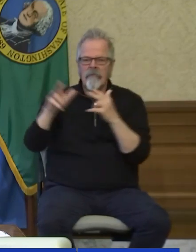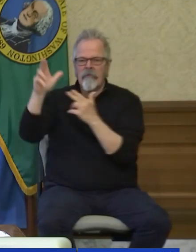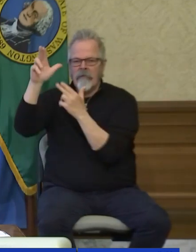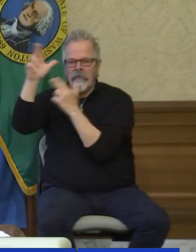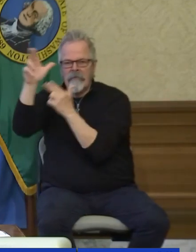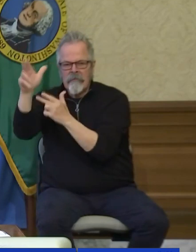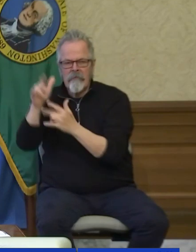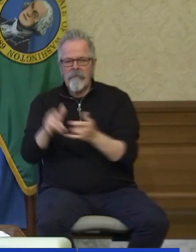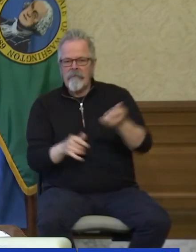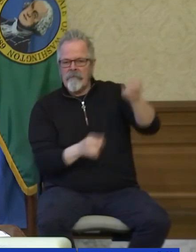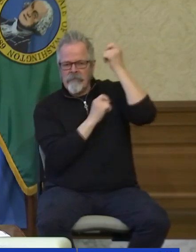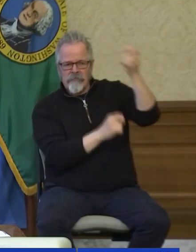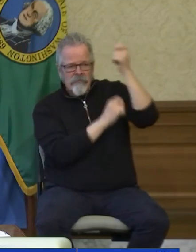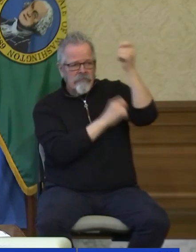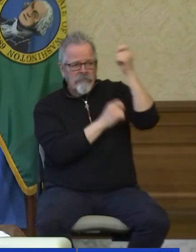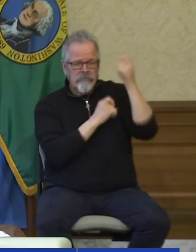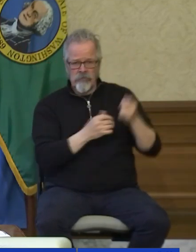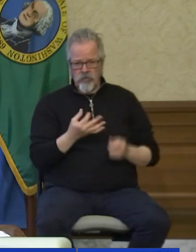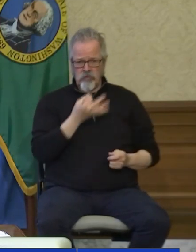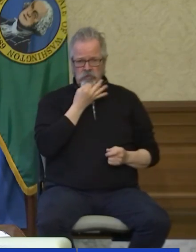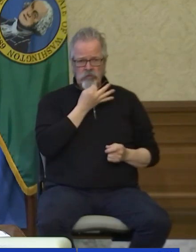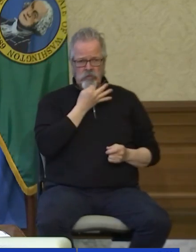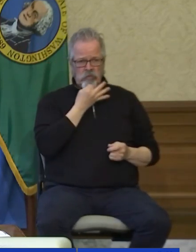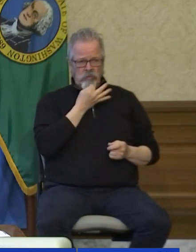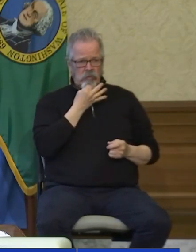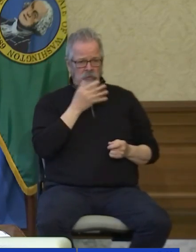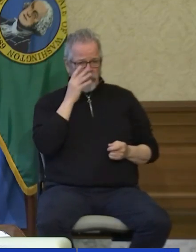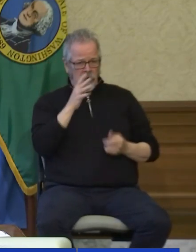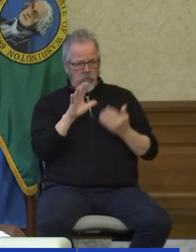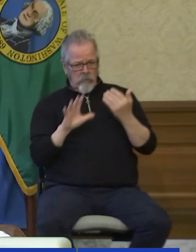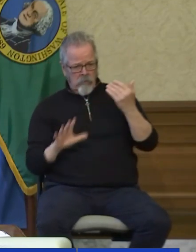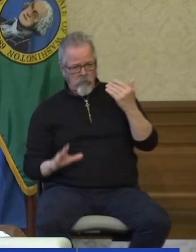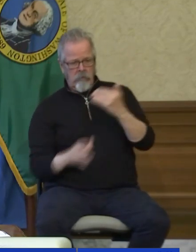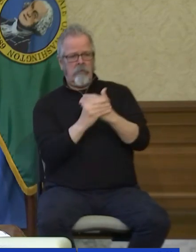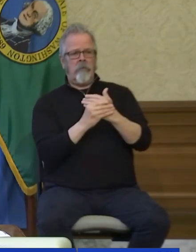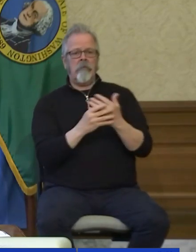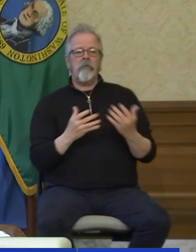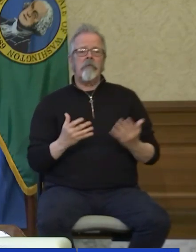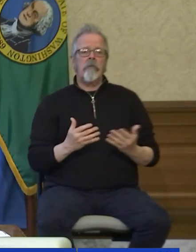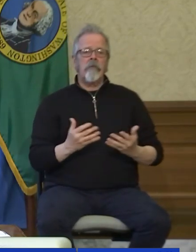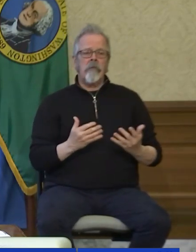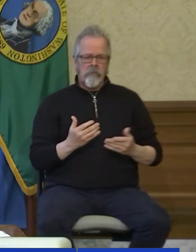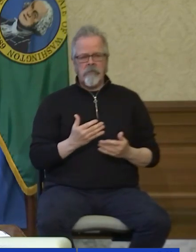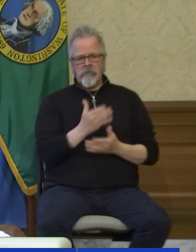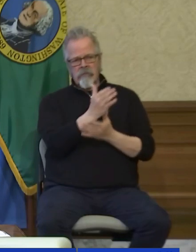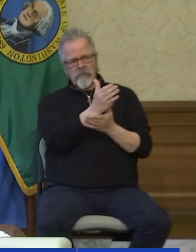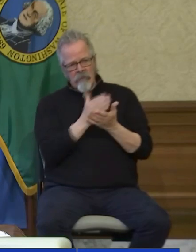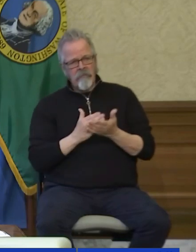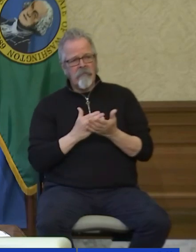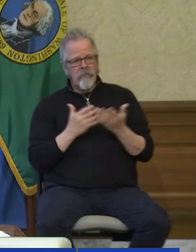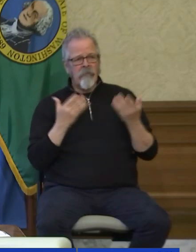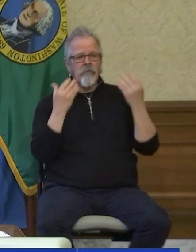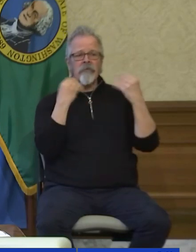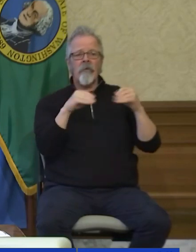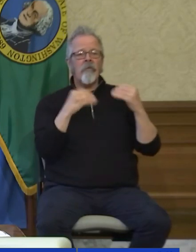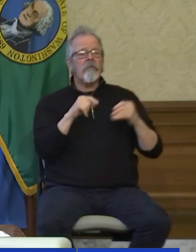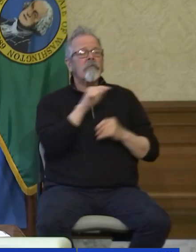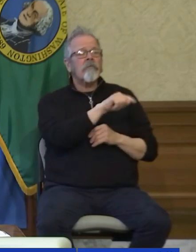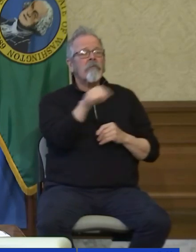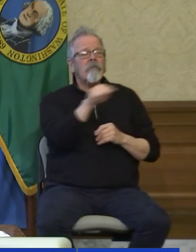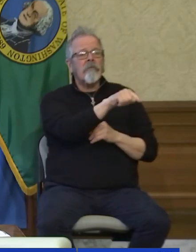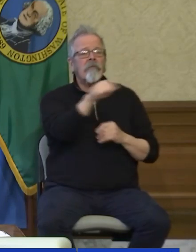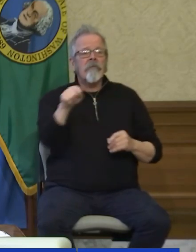operations, automobile sales, and car washes. These will be with restrictions. This would allow